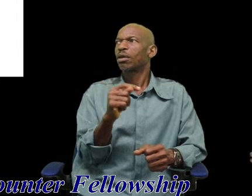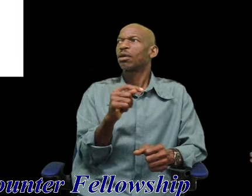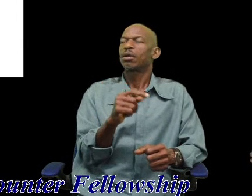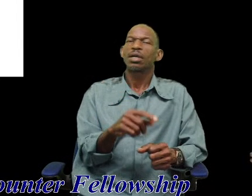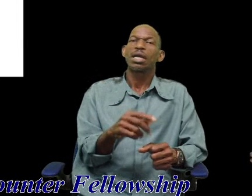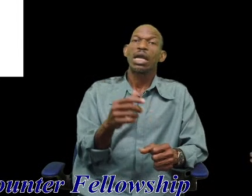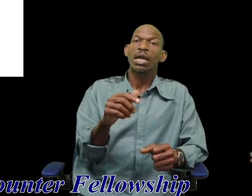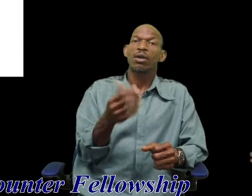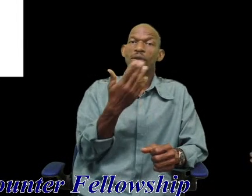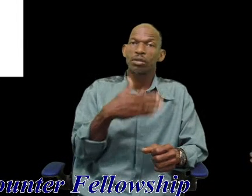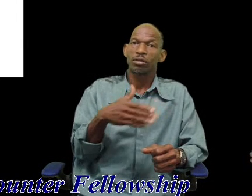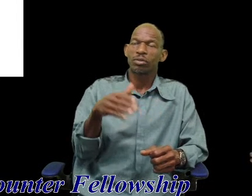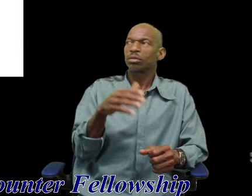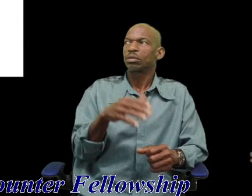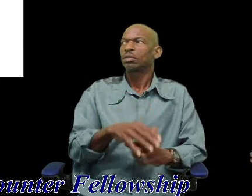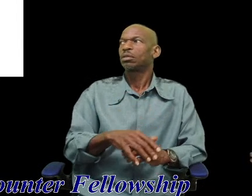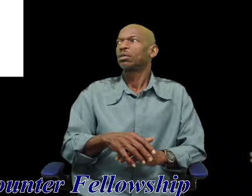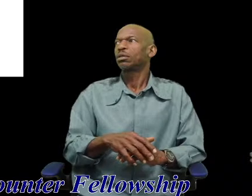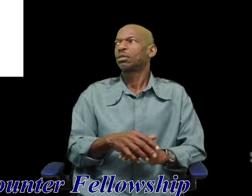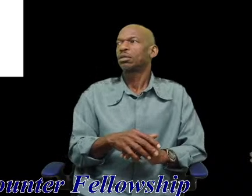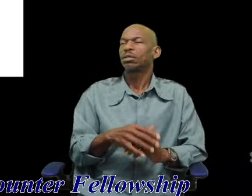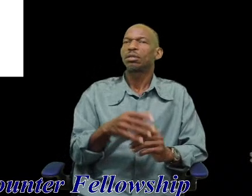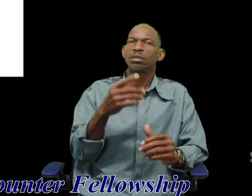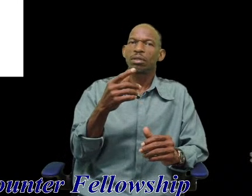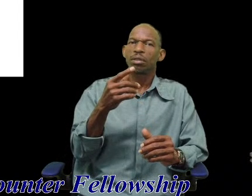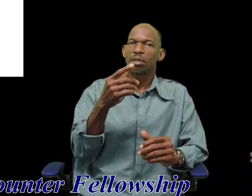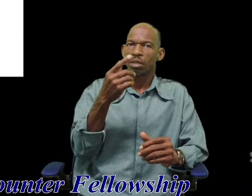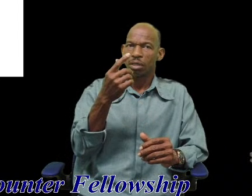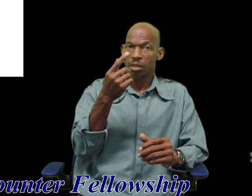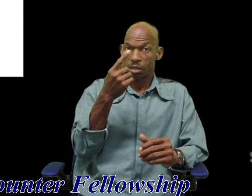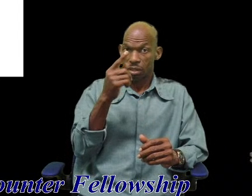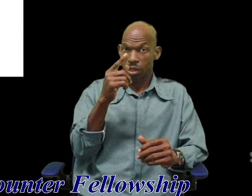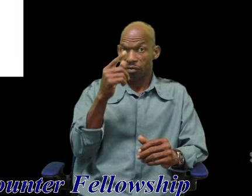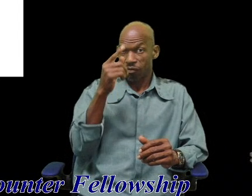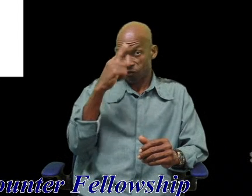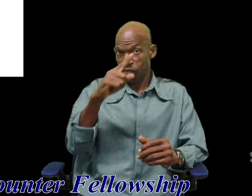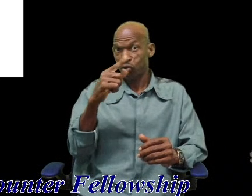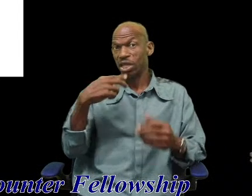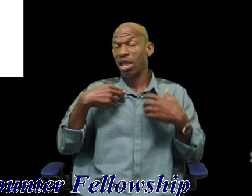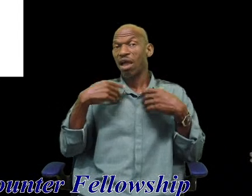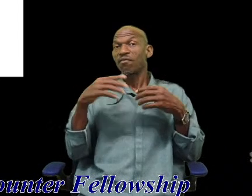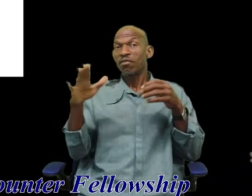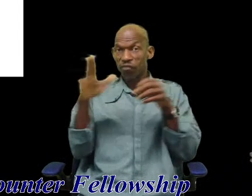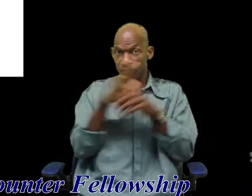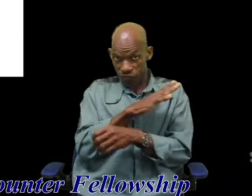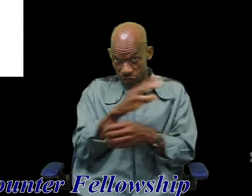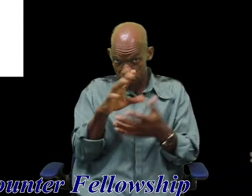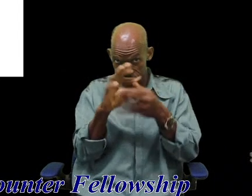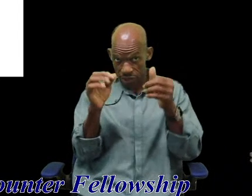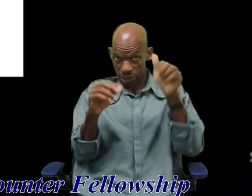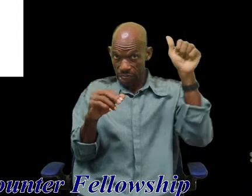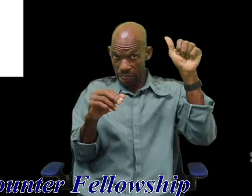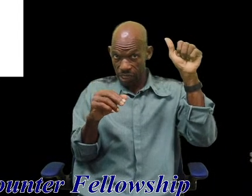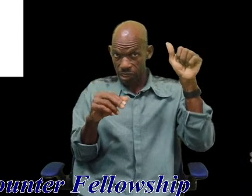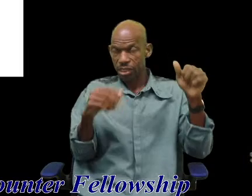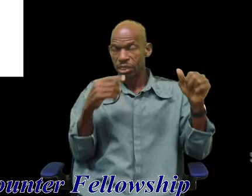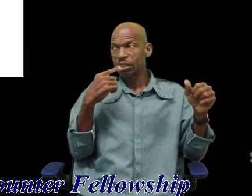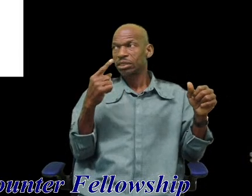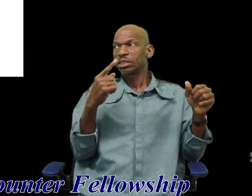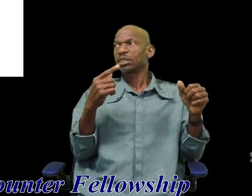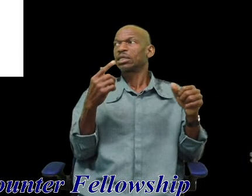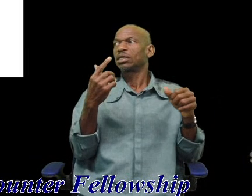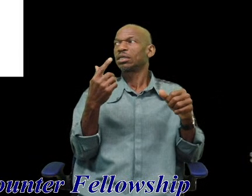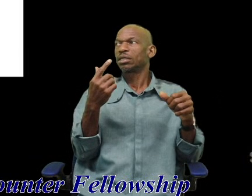just talking about that. That is where the sentence ends. But I'm starting the sentence with the boy's book.